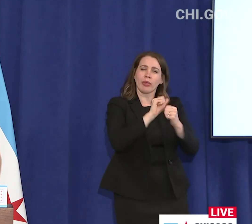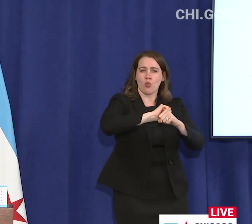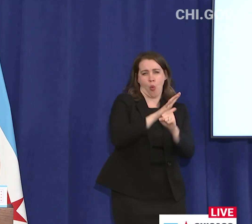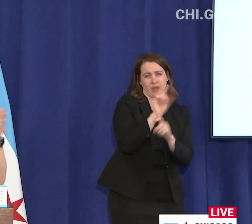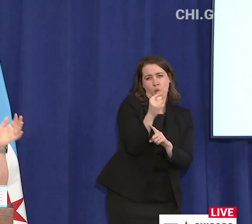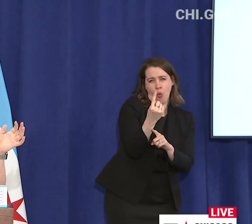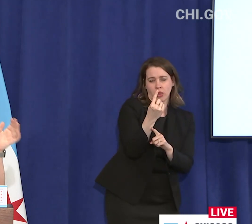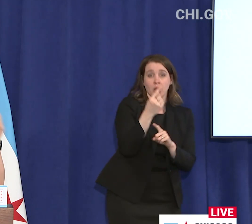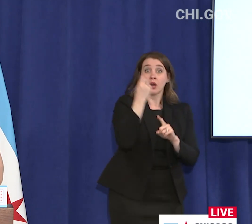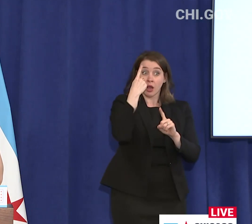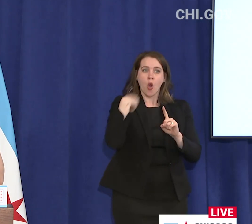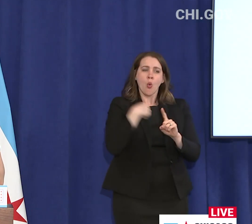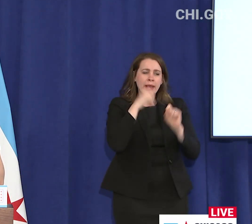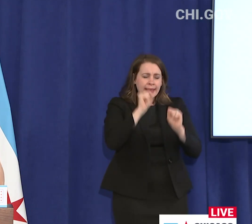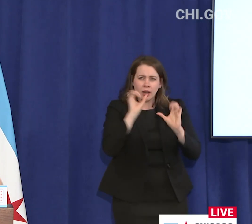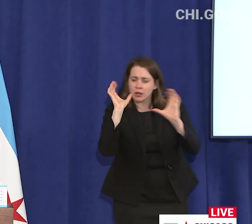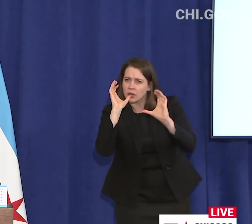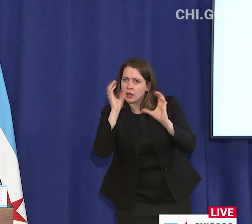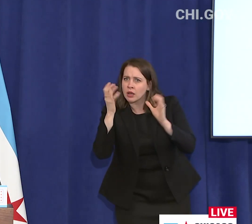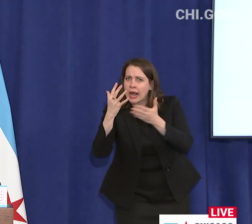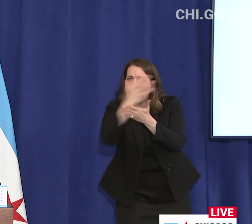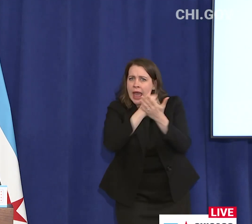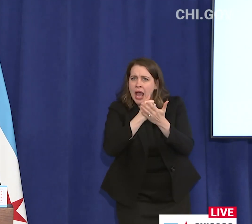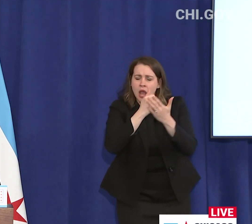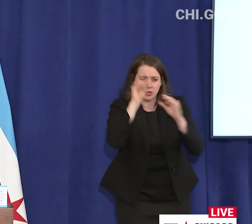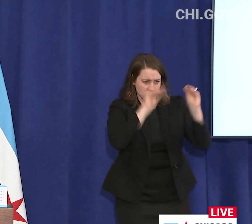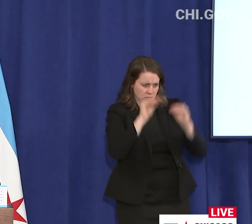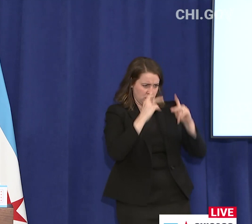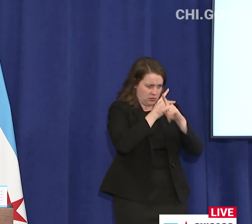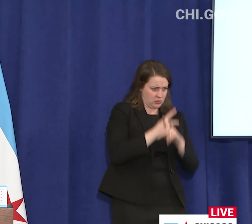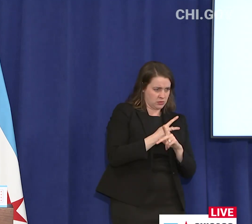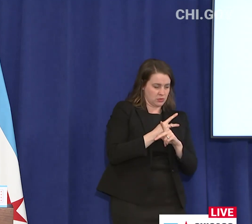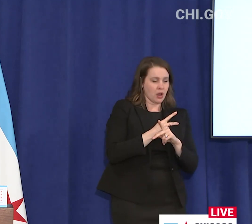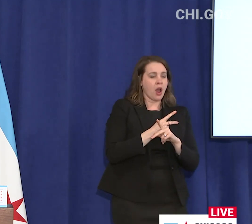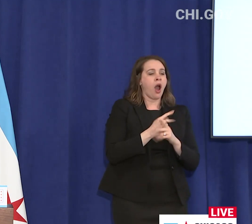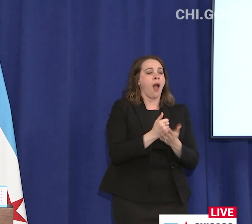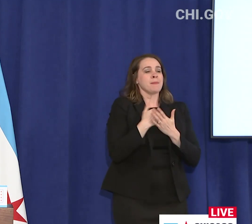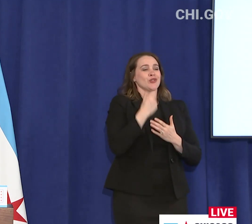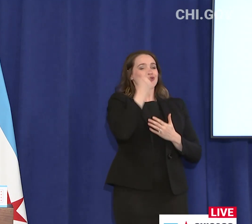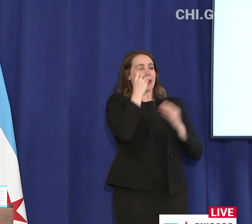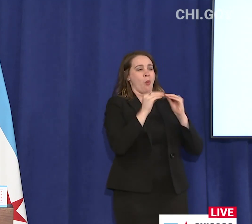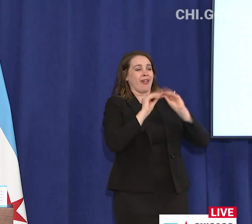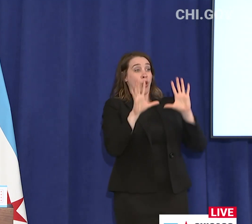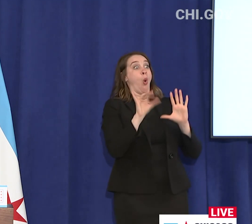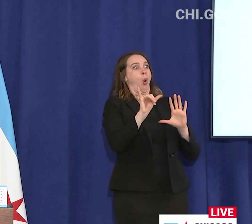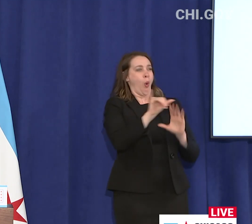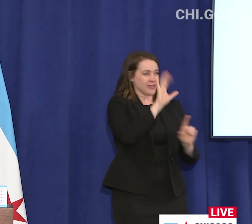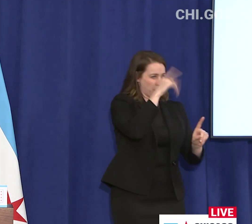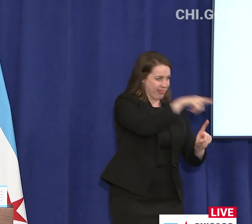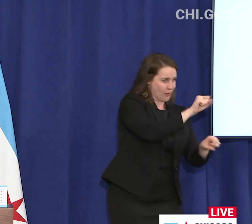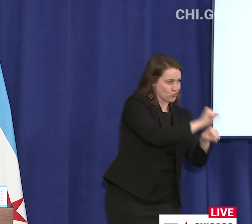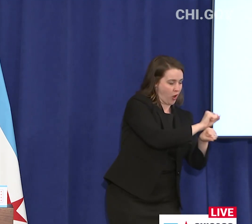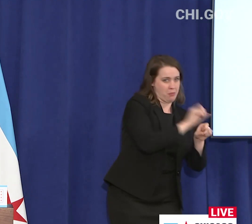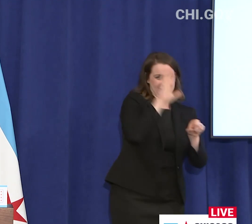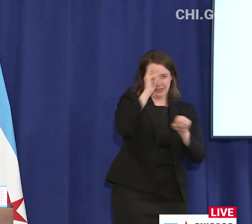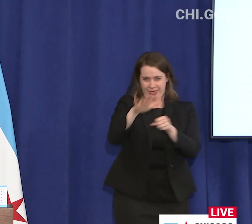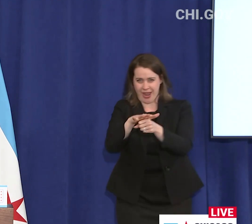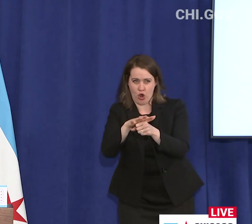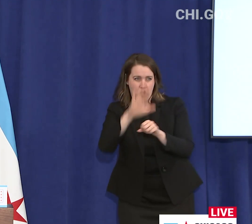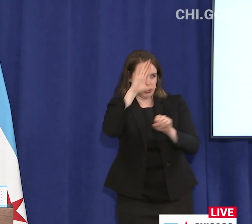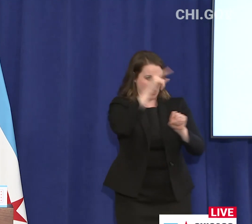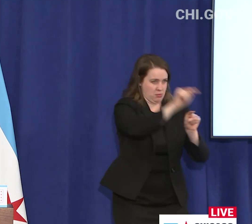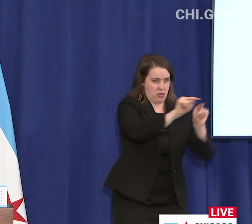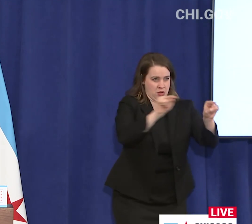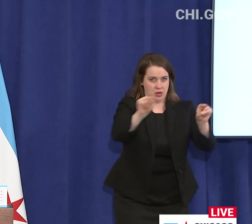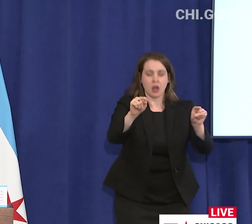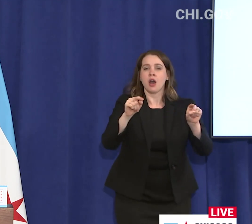to mine all of that information for things like occupation without needing to necessarily slow down